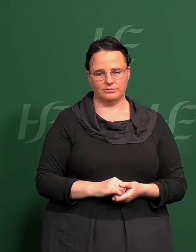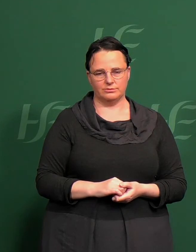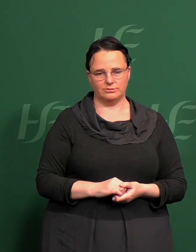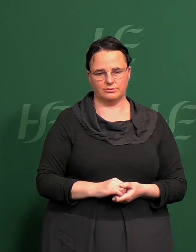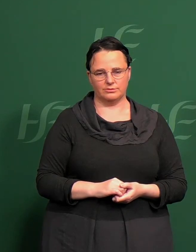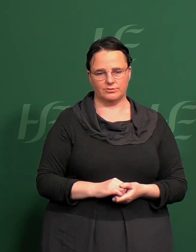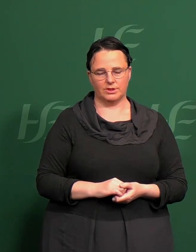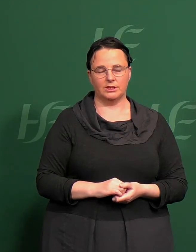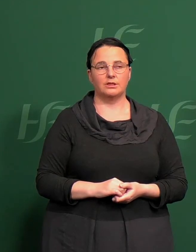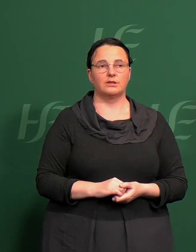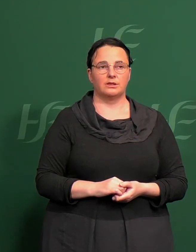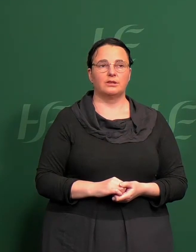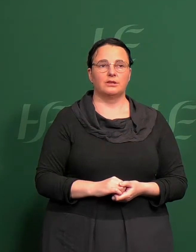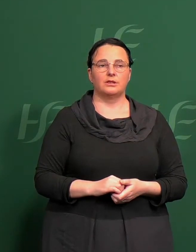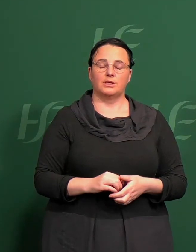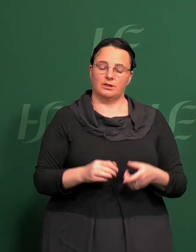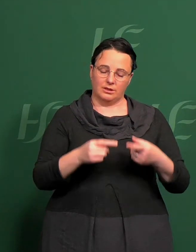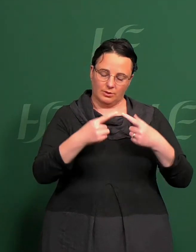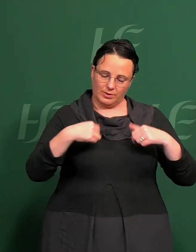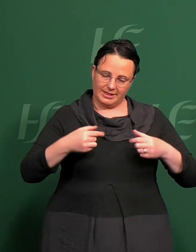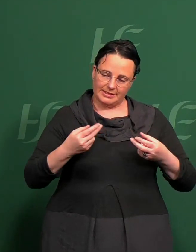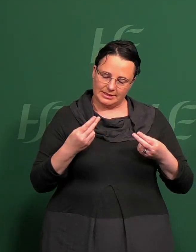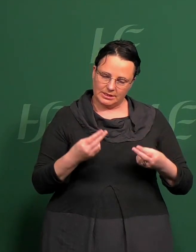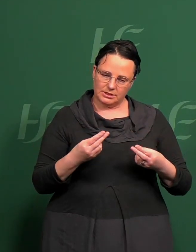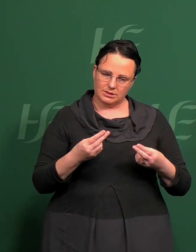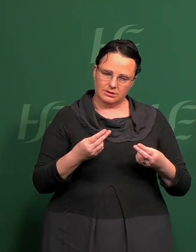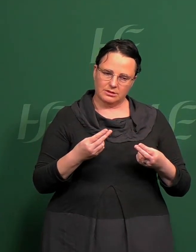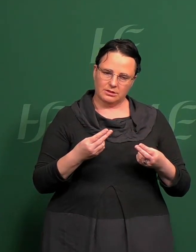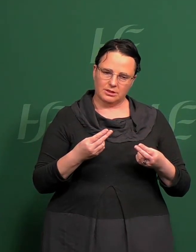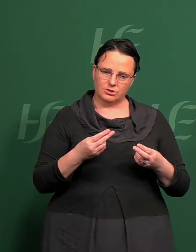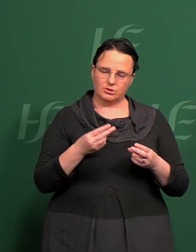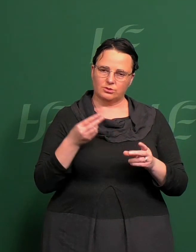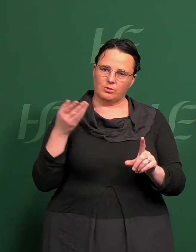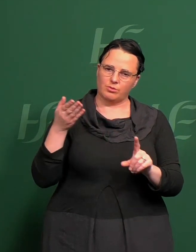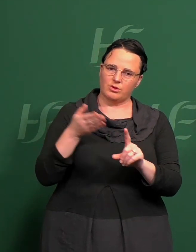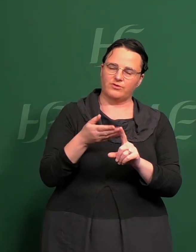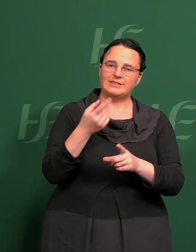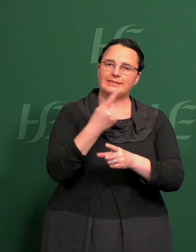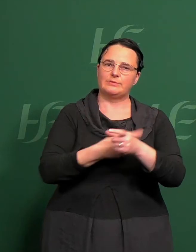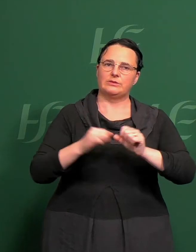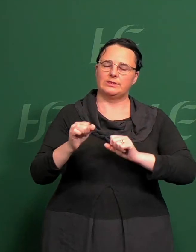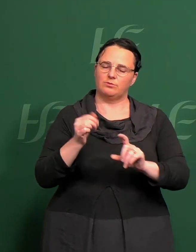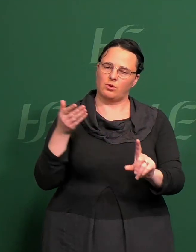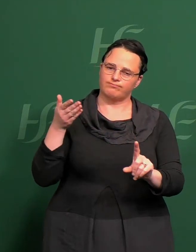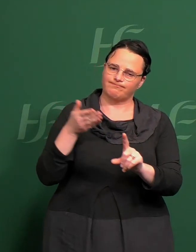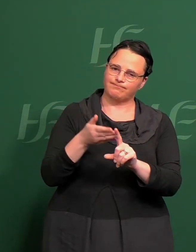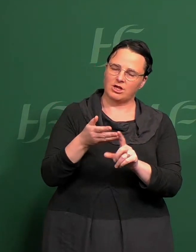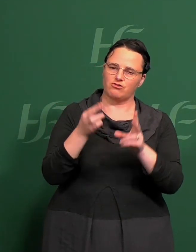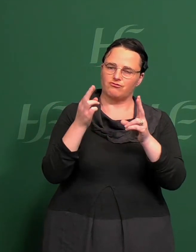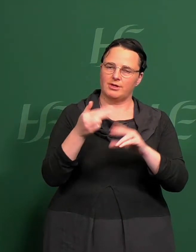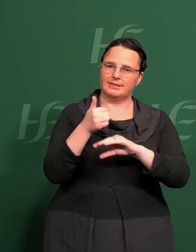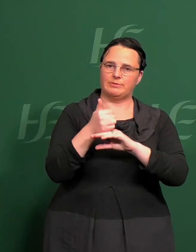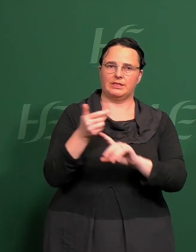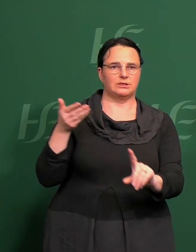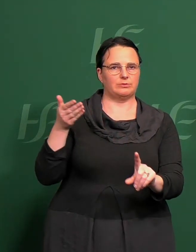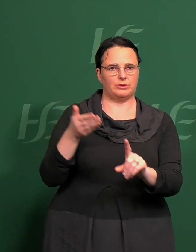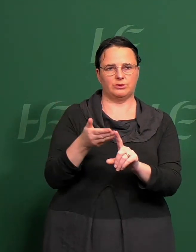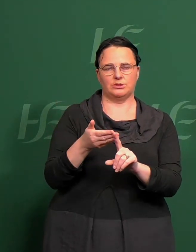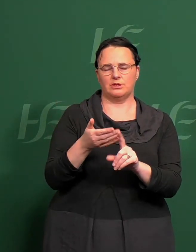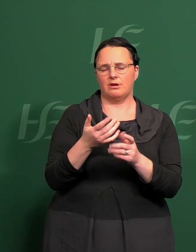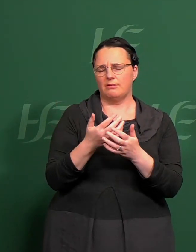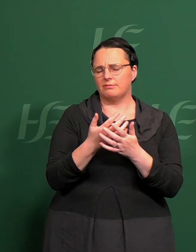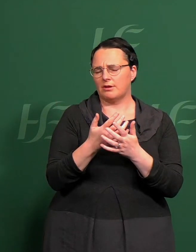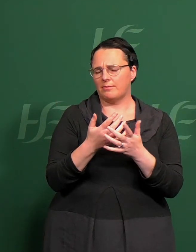We do need overall to move to a much more rights-based approach for disability services. There are many and very